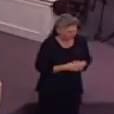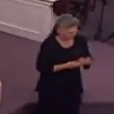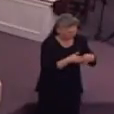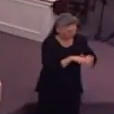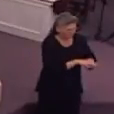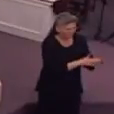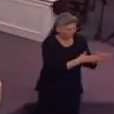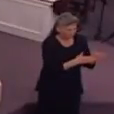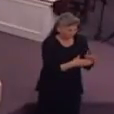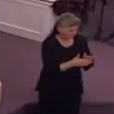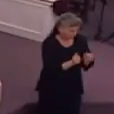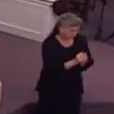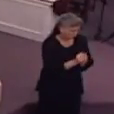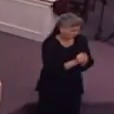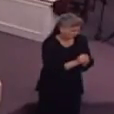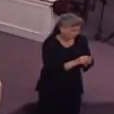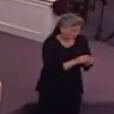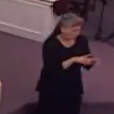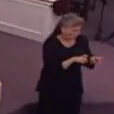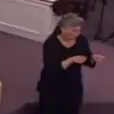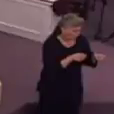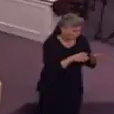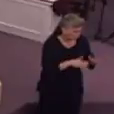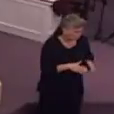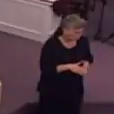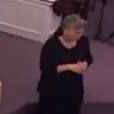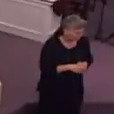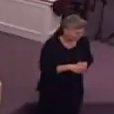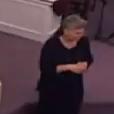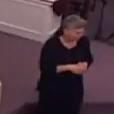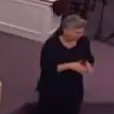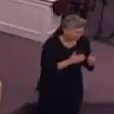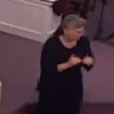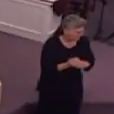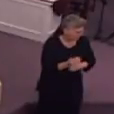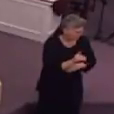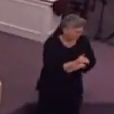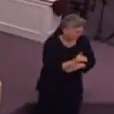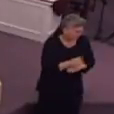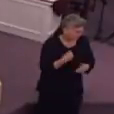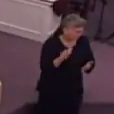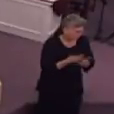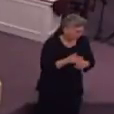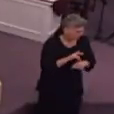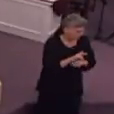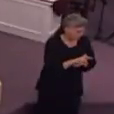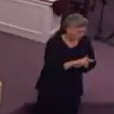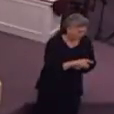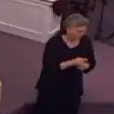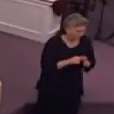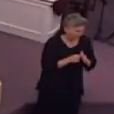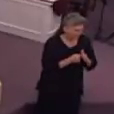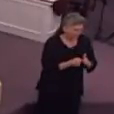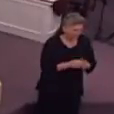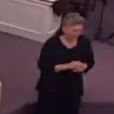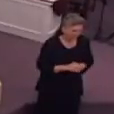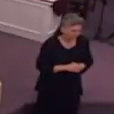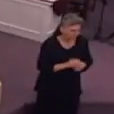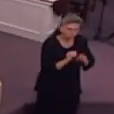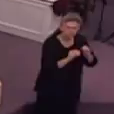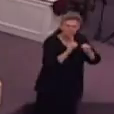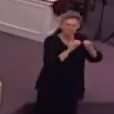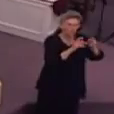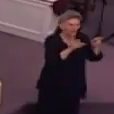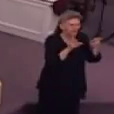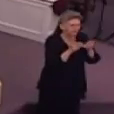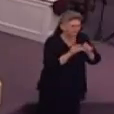an arrangement with this diner owner that the next evening he arrived early, and he began to decorate